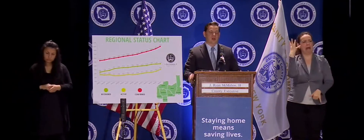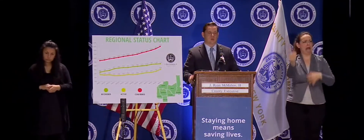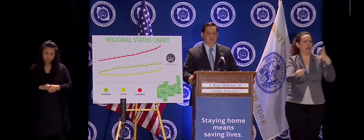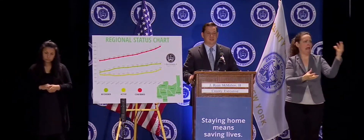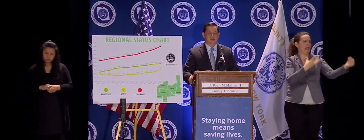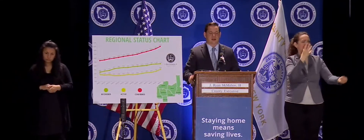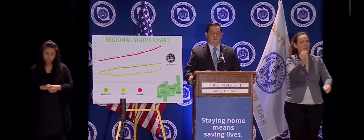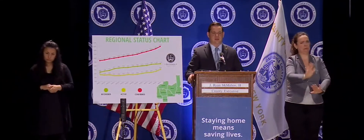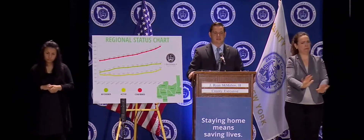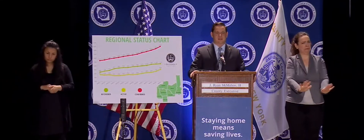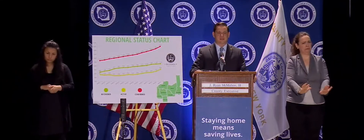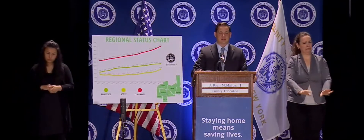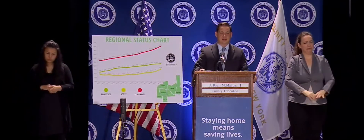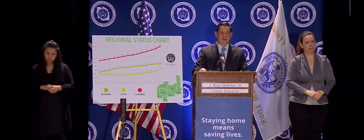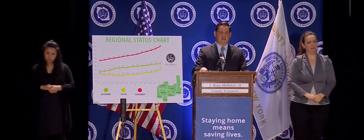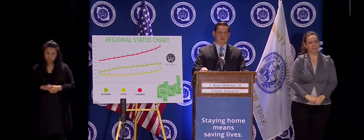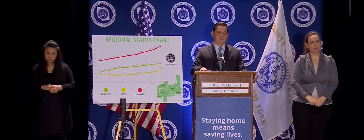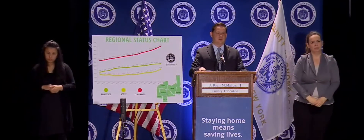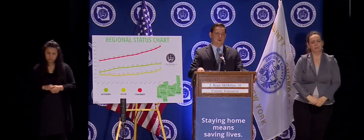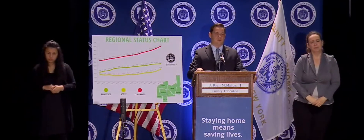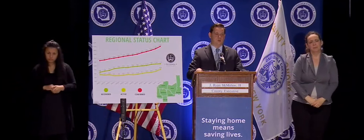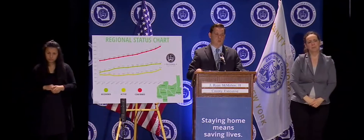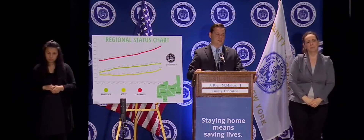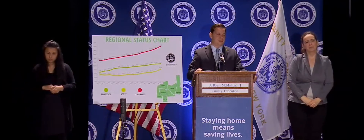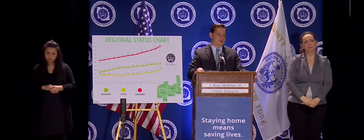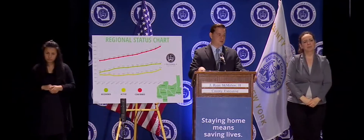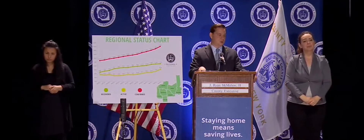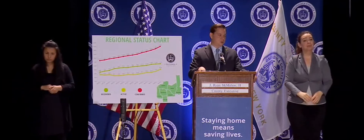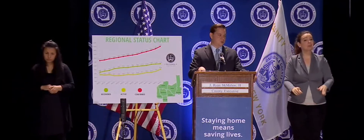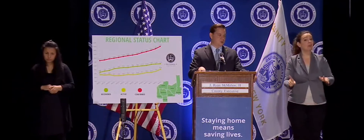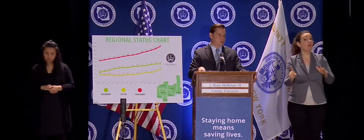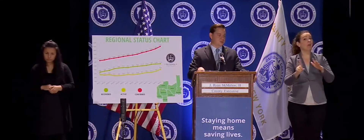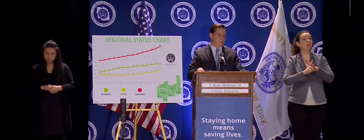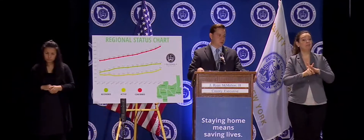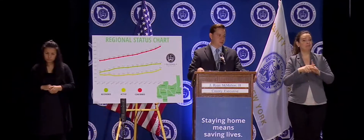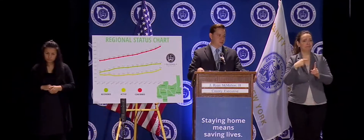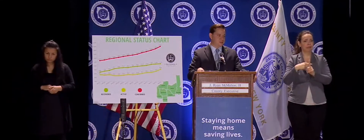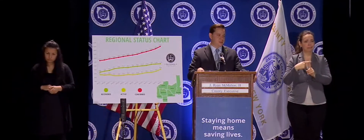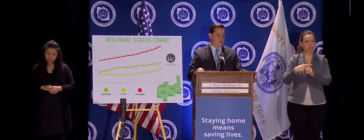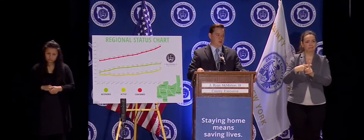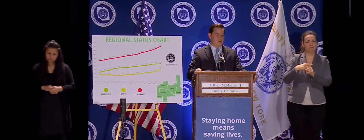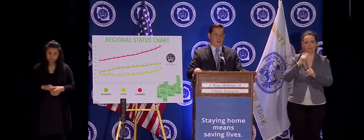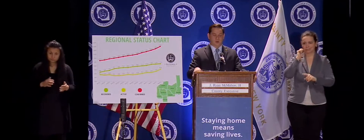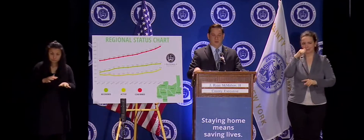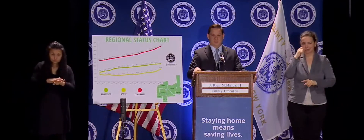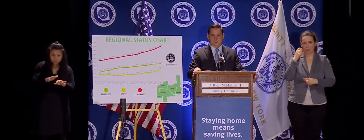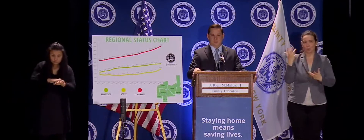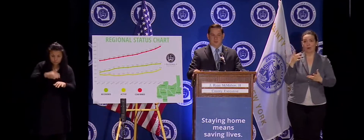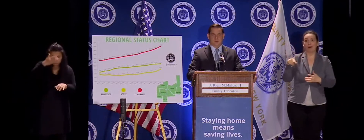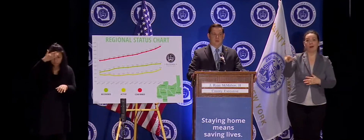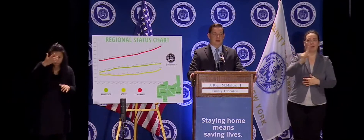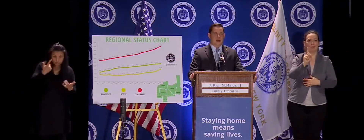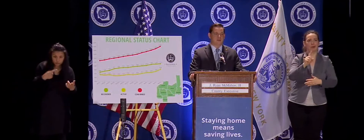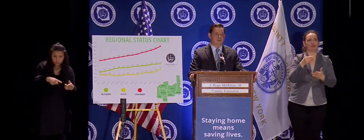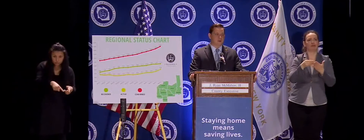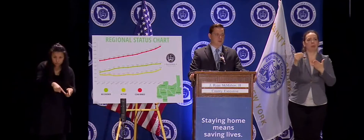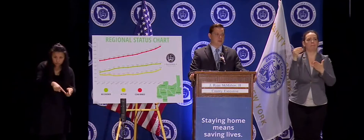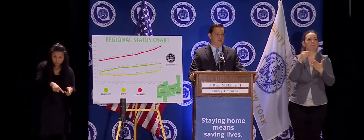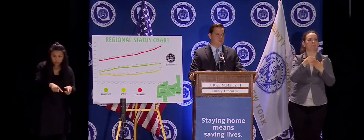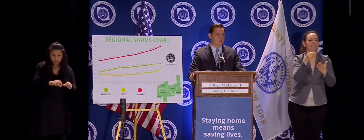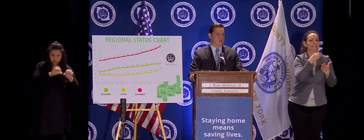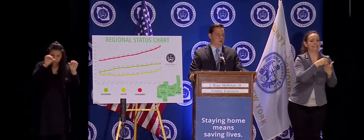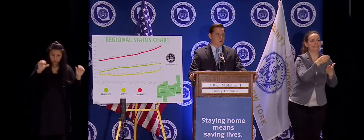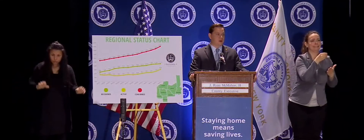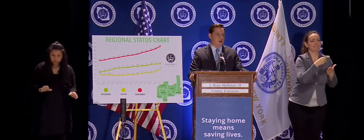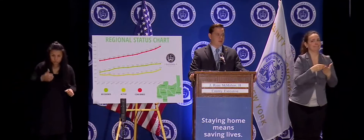where we're seeing a lot of cases involve retail stores, whether it's employees or whether it's people. Obviously, we